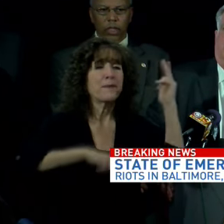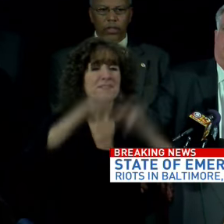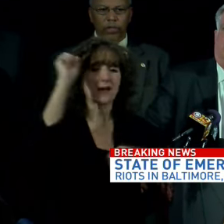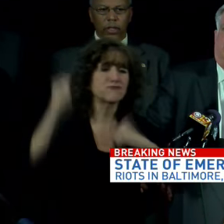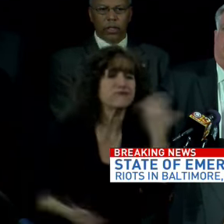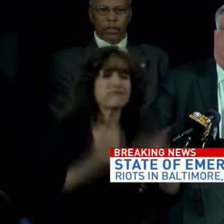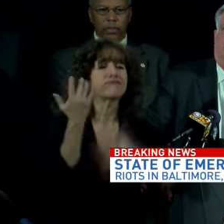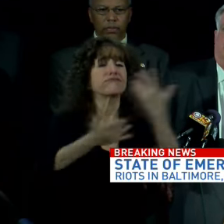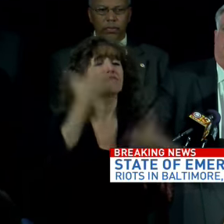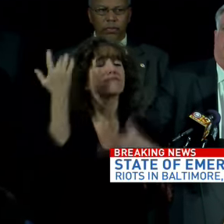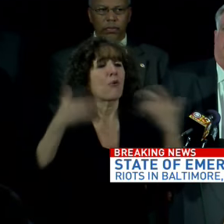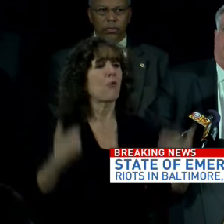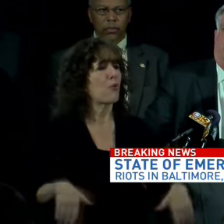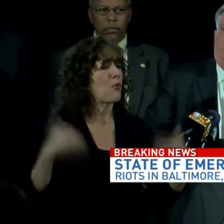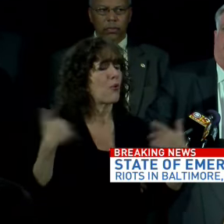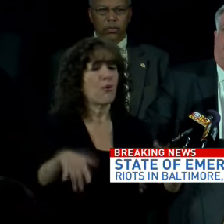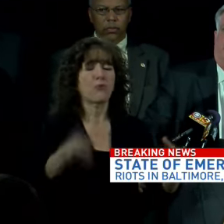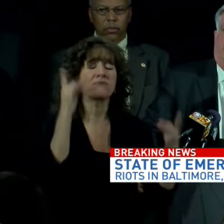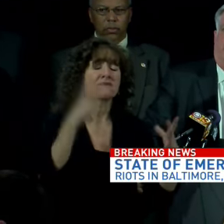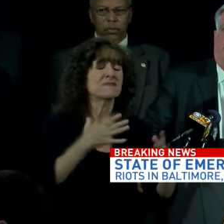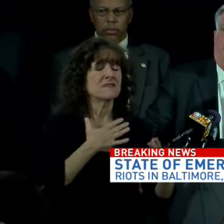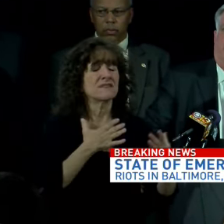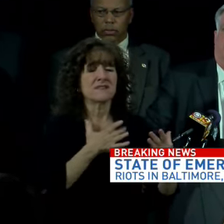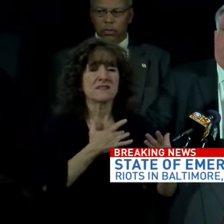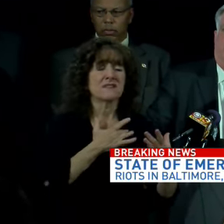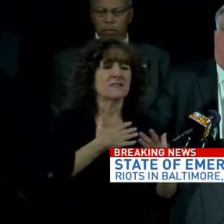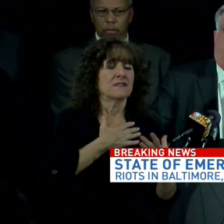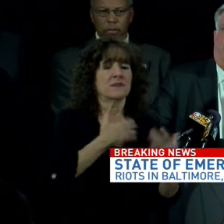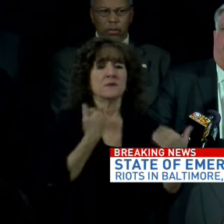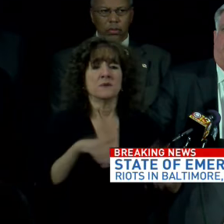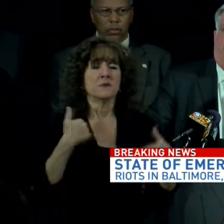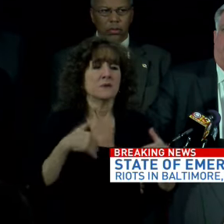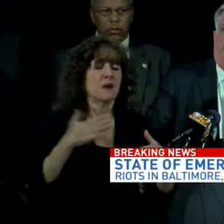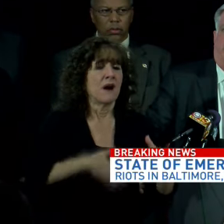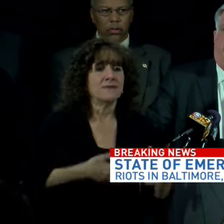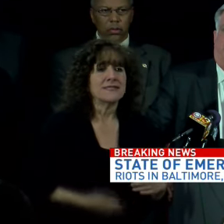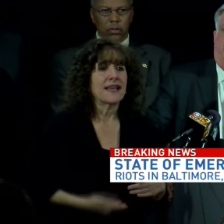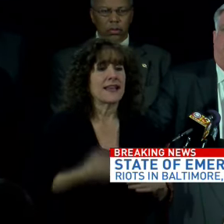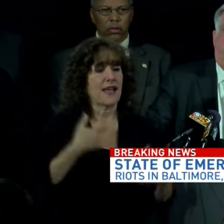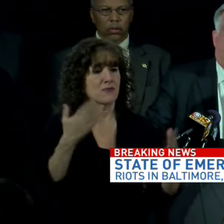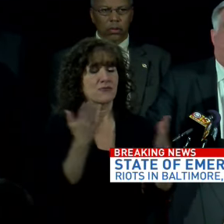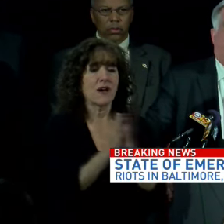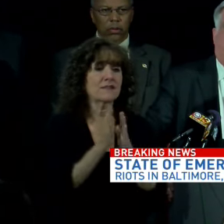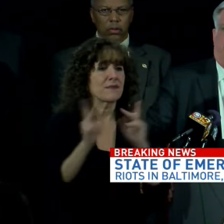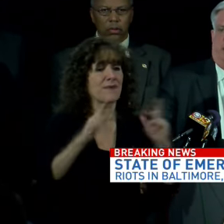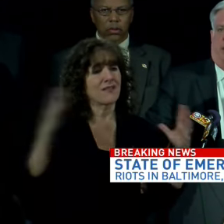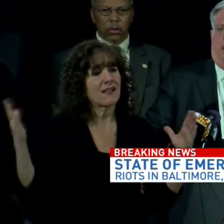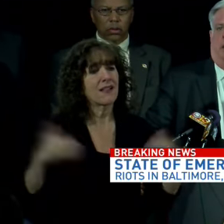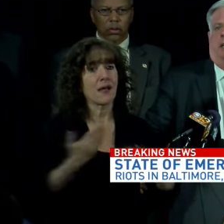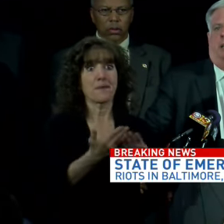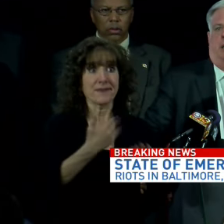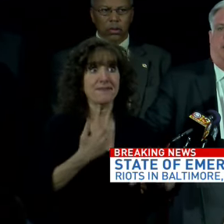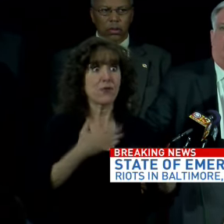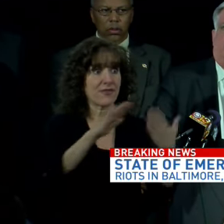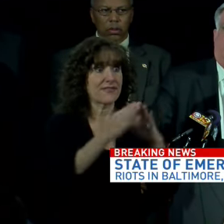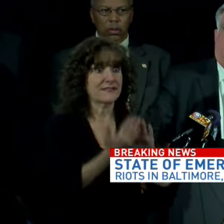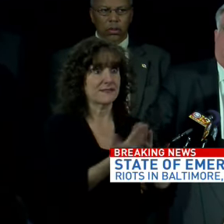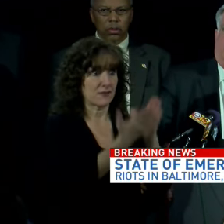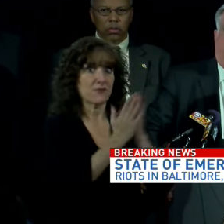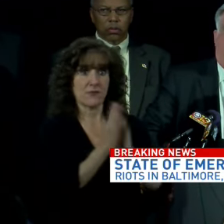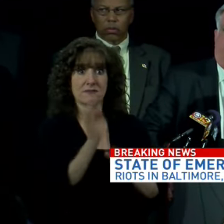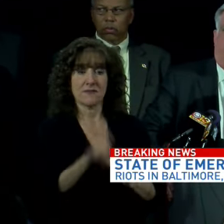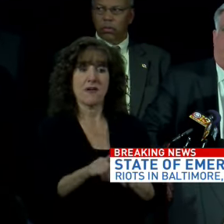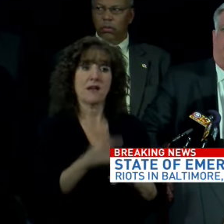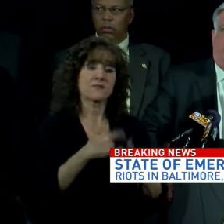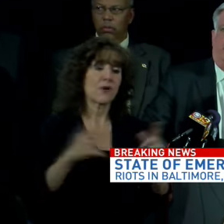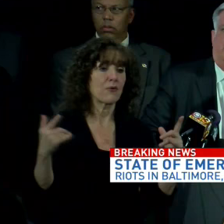ablaze, it was very disturbing, and we called everybody together in advance of the city requesting,